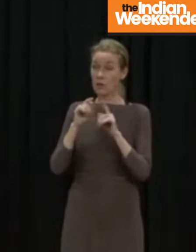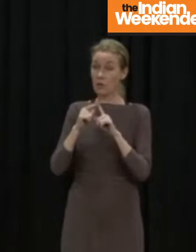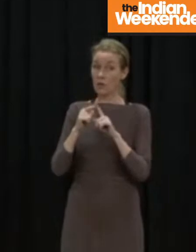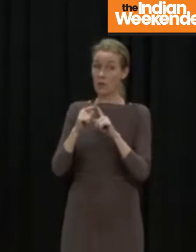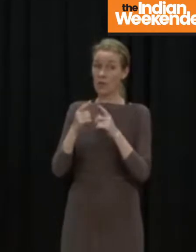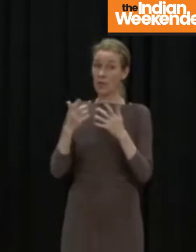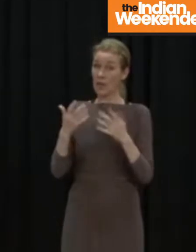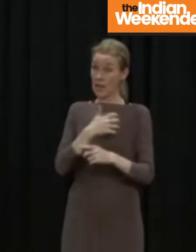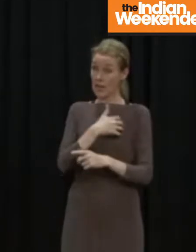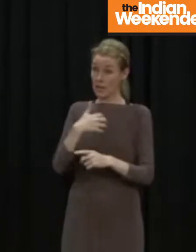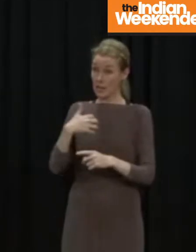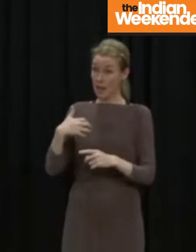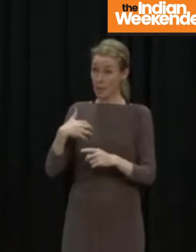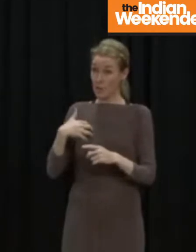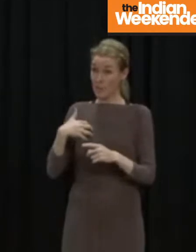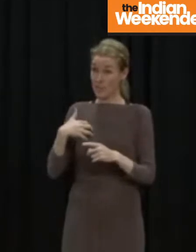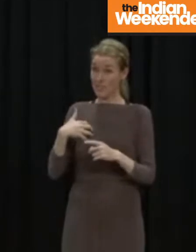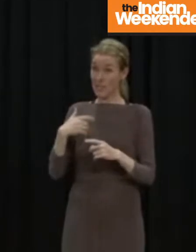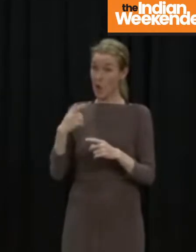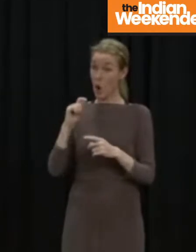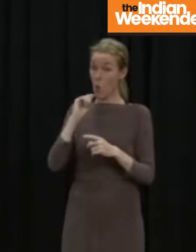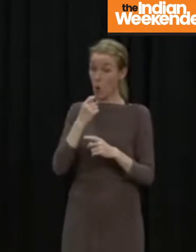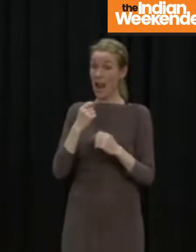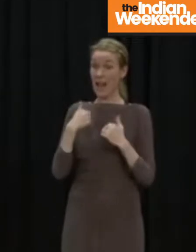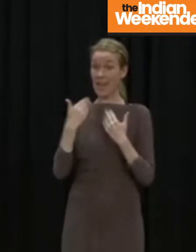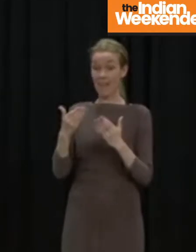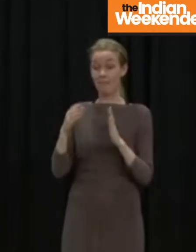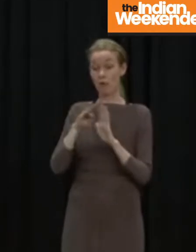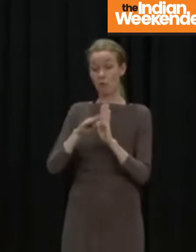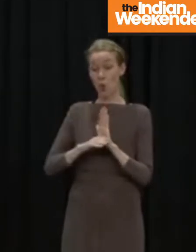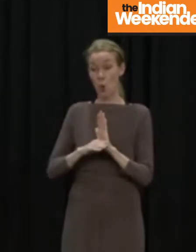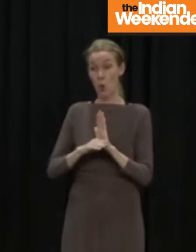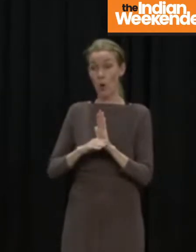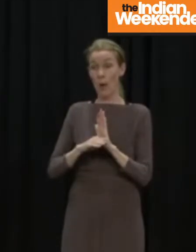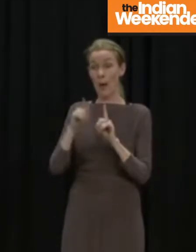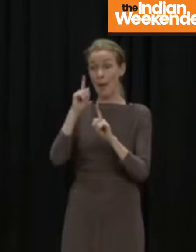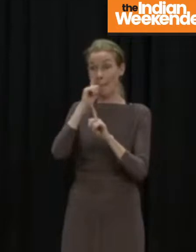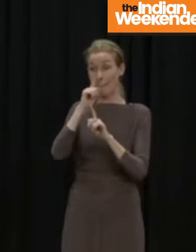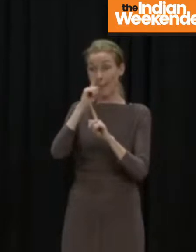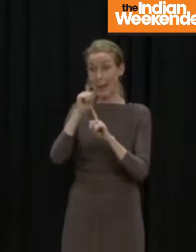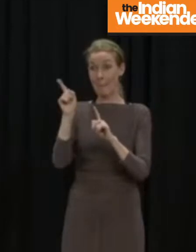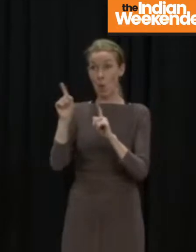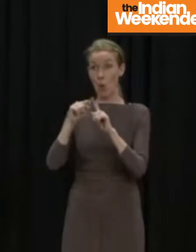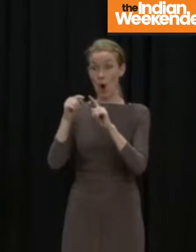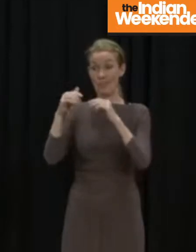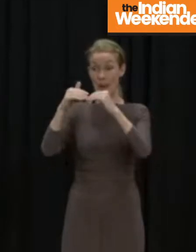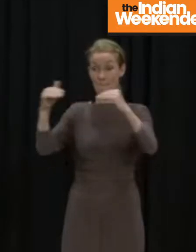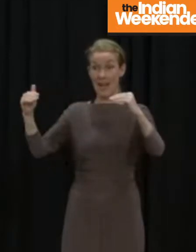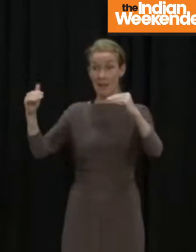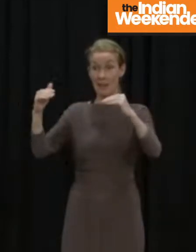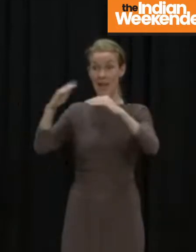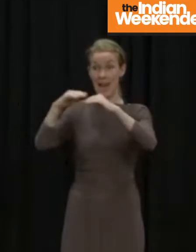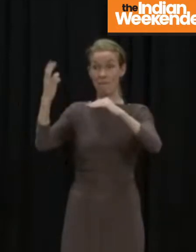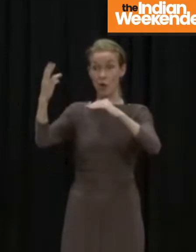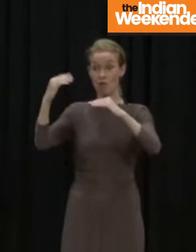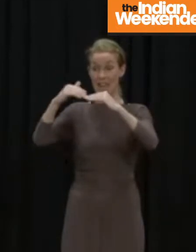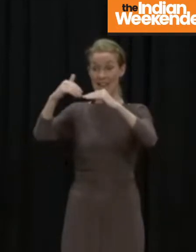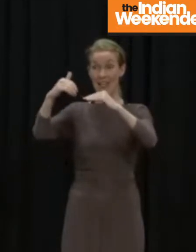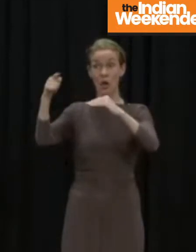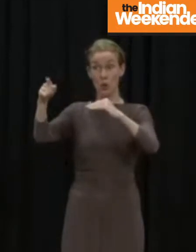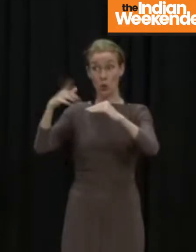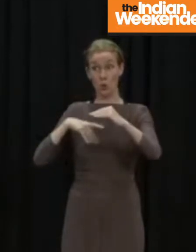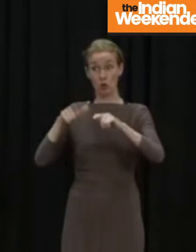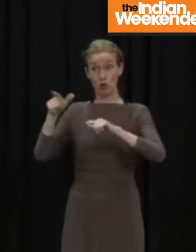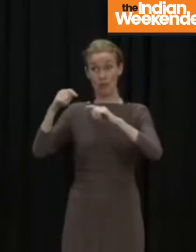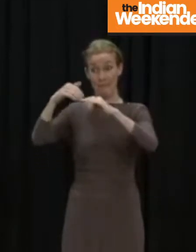the boundaries, the Level 3 boundaries, and also for teachers or ECE staff, or is that something that Cabinet will consider on Monday? On